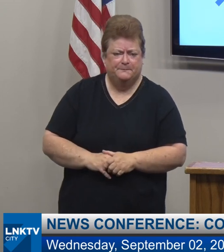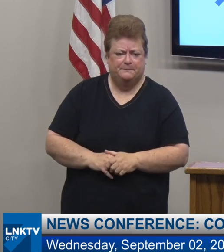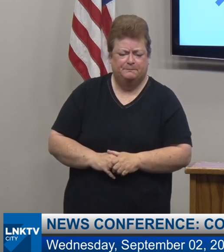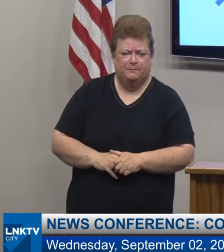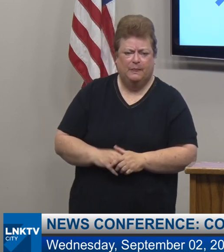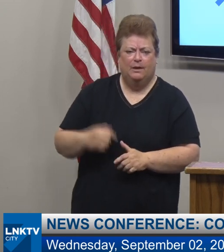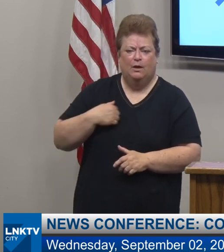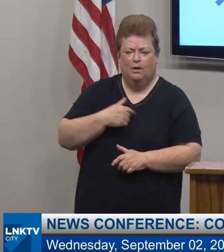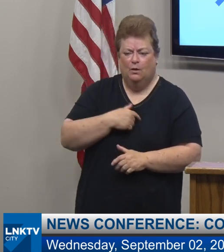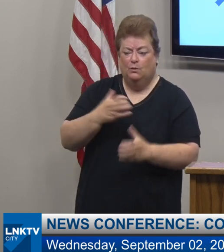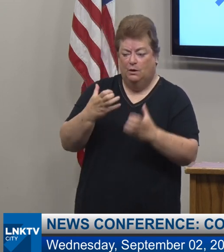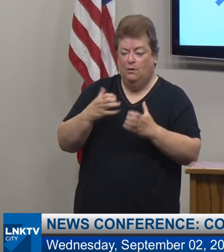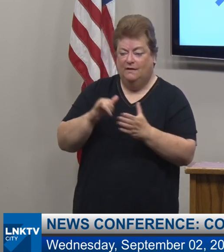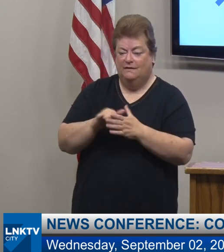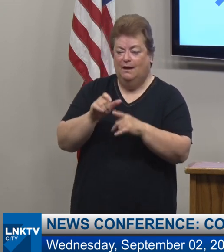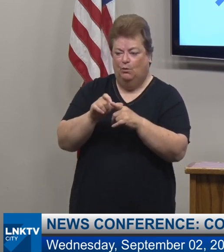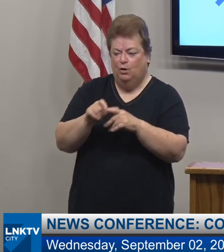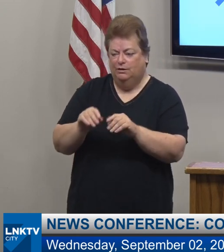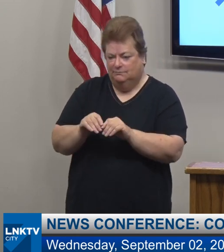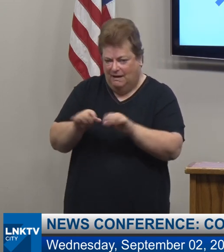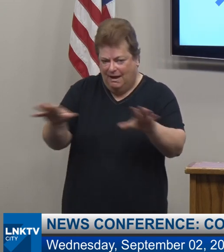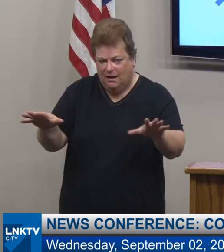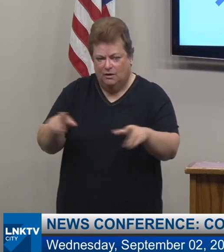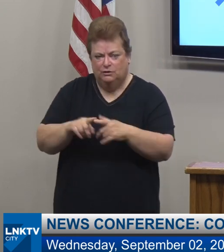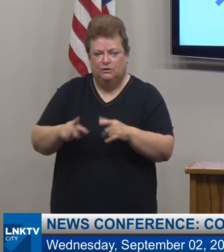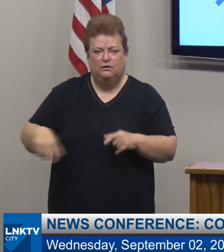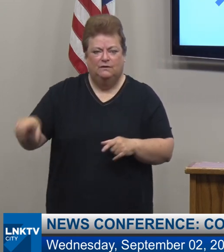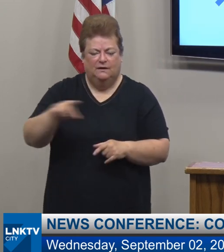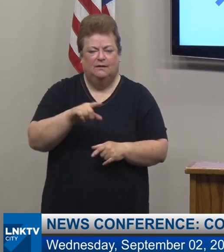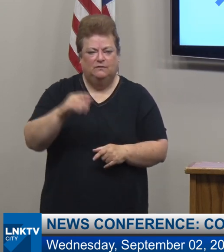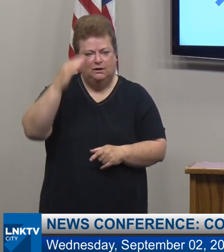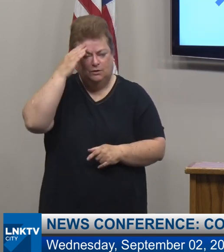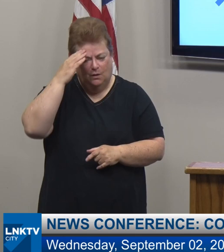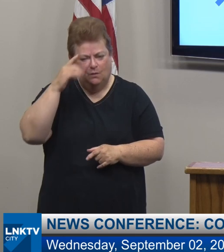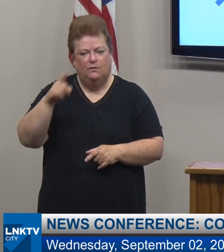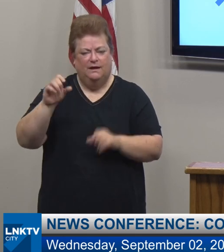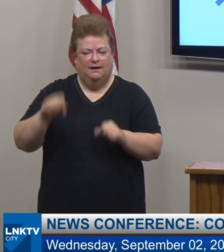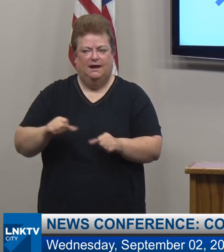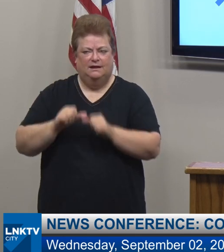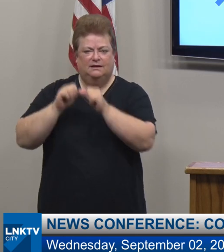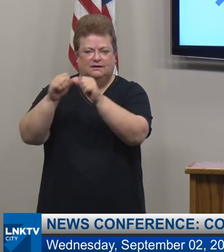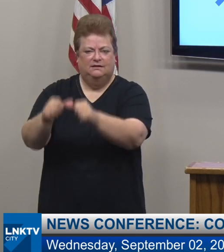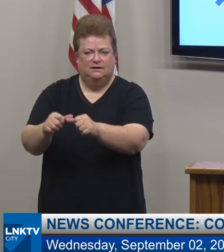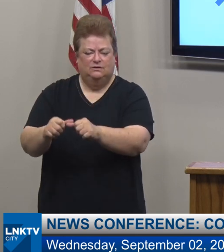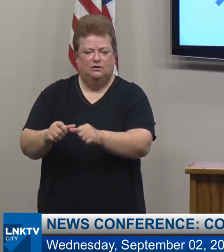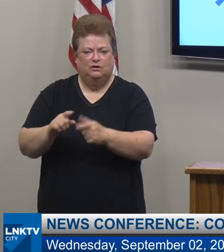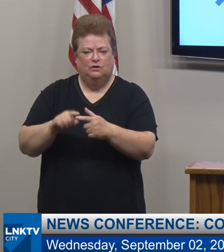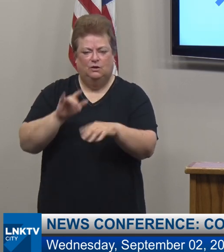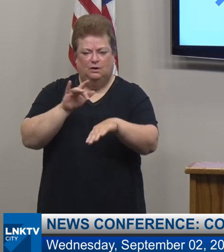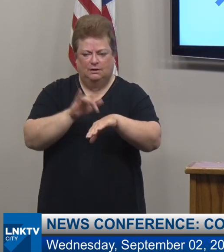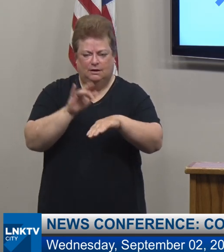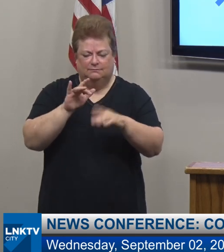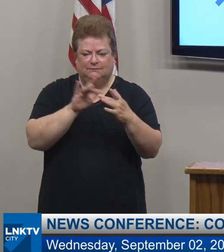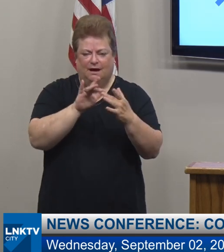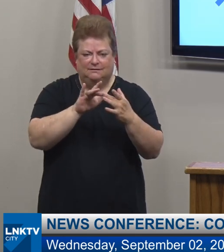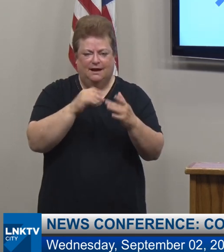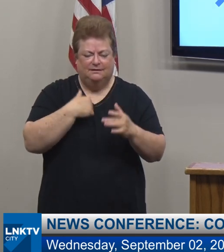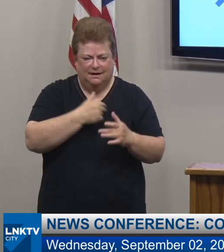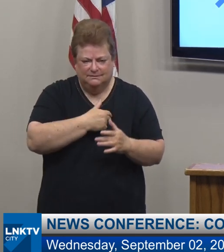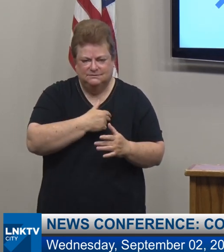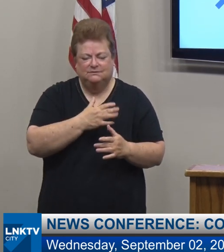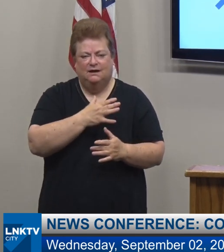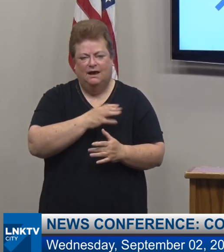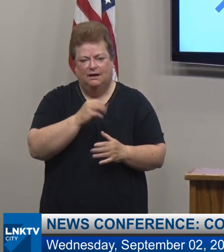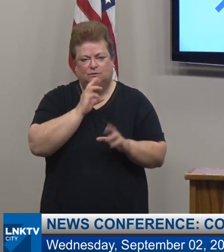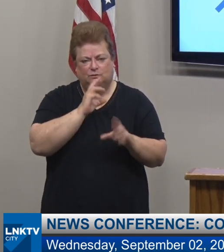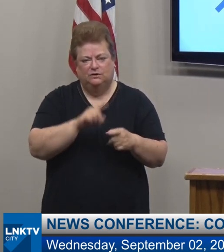So we want word to get out to them so that they know they can continue to contact us and